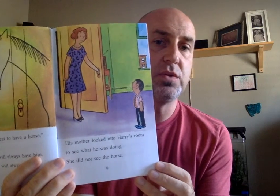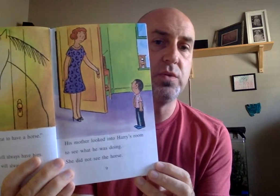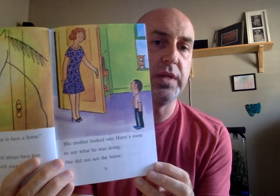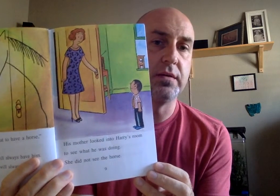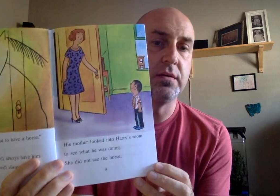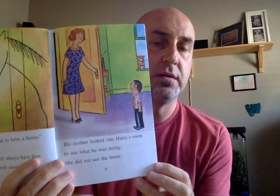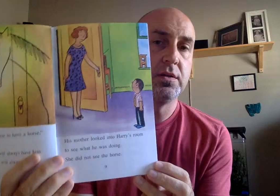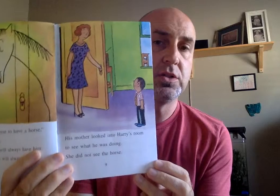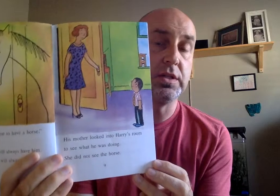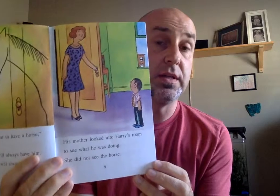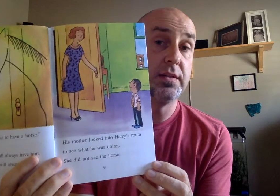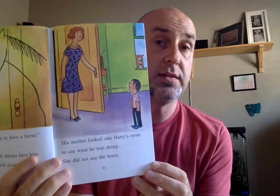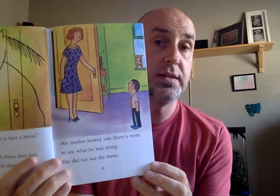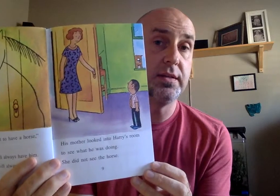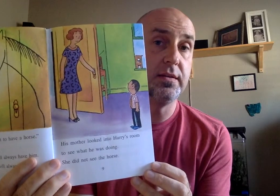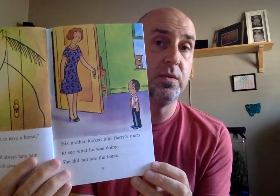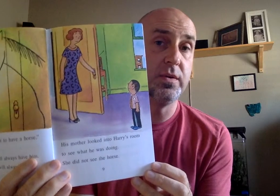doing. She did not see the horse.